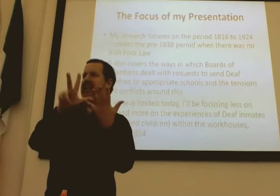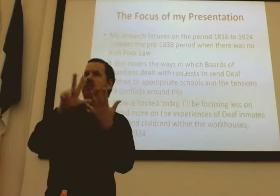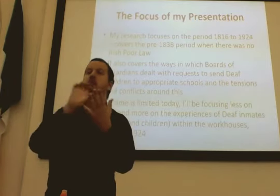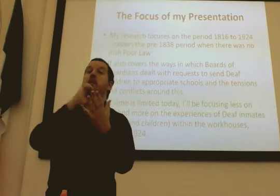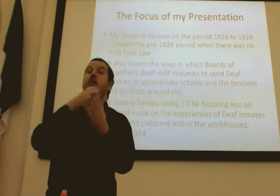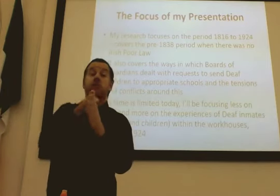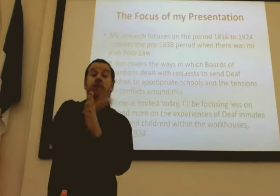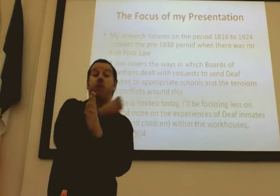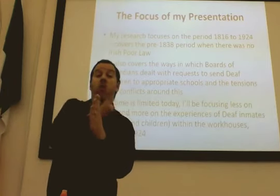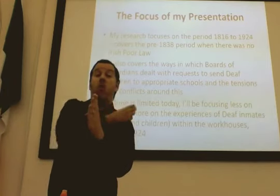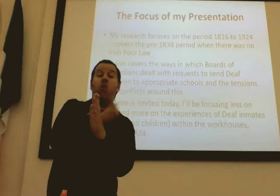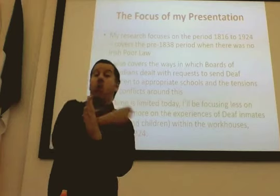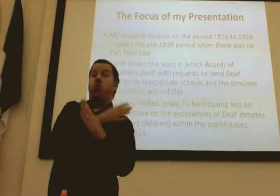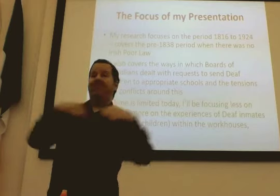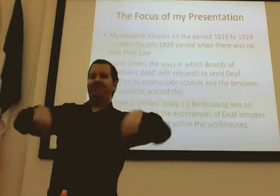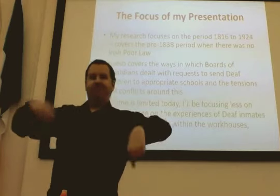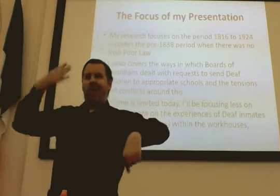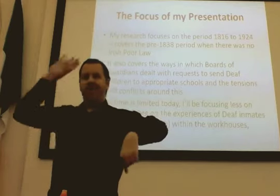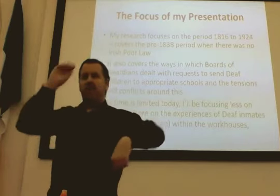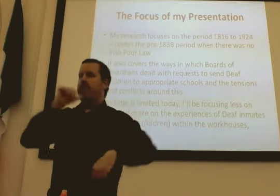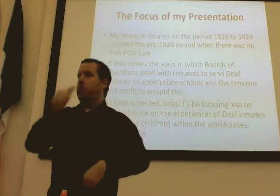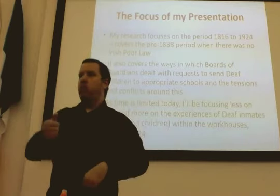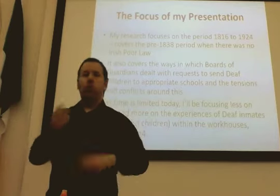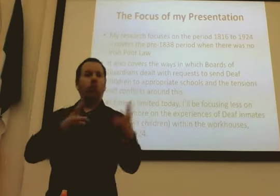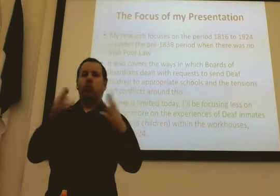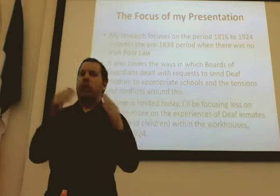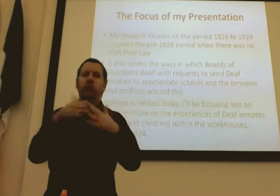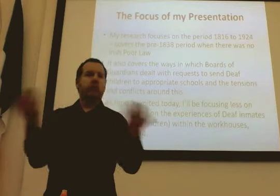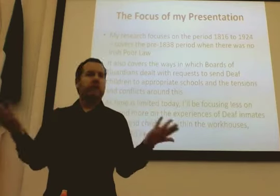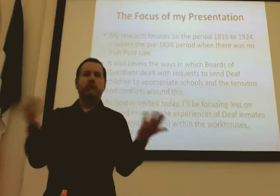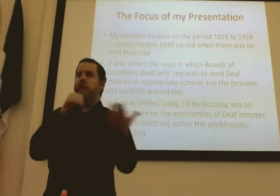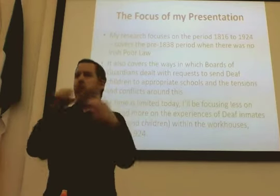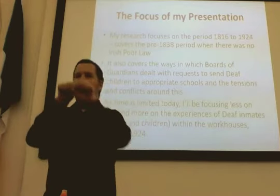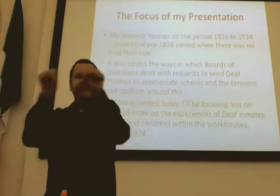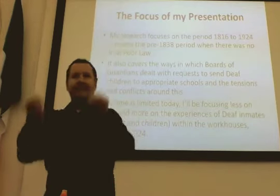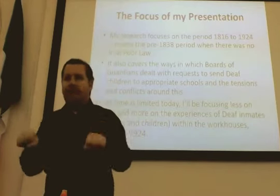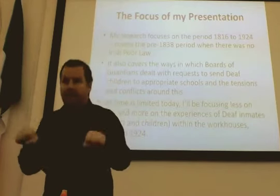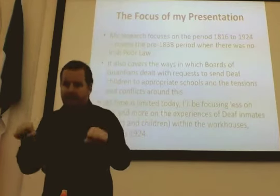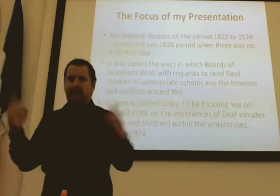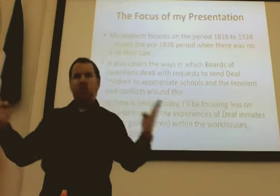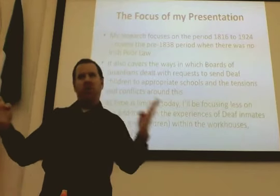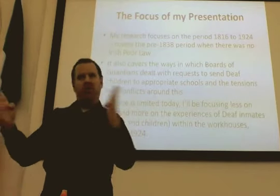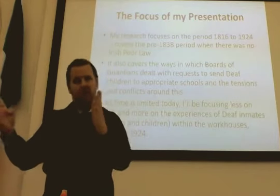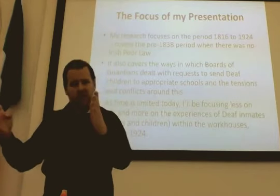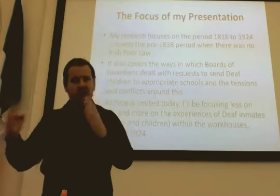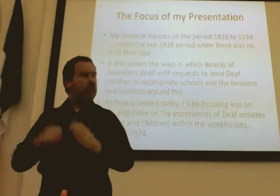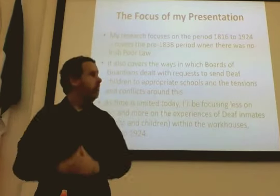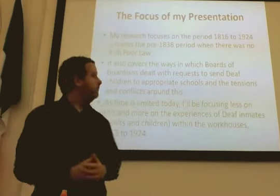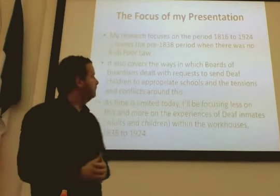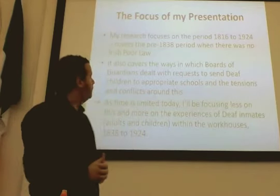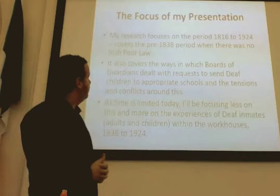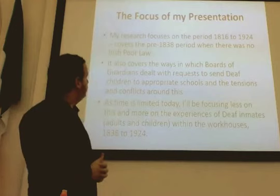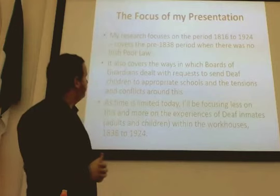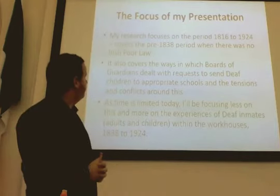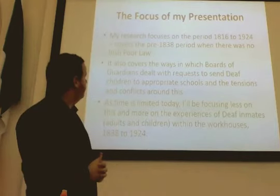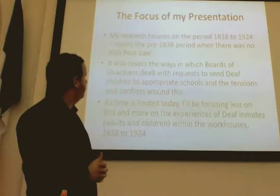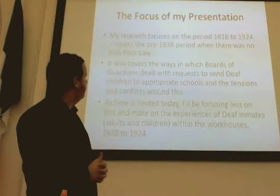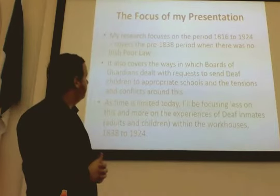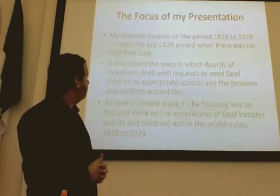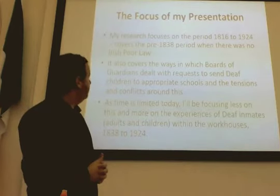just working from 1838 onwards, because before that, there was no workout in Ireland. There was no workout system, so I'm just working from